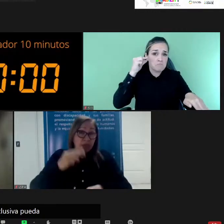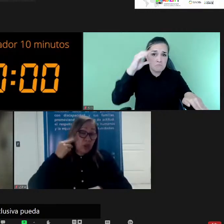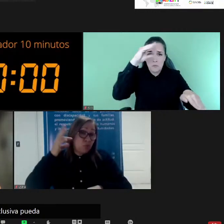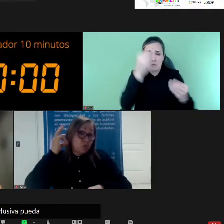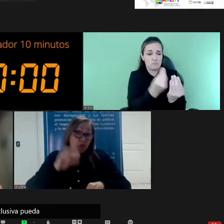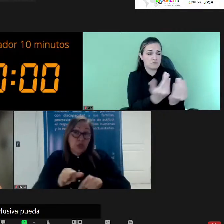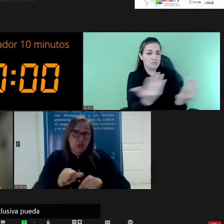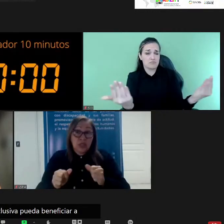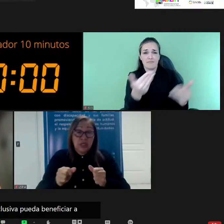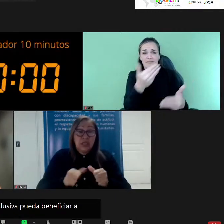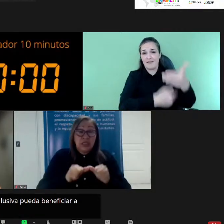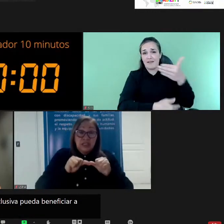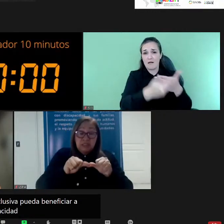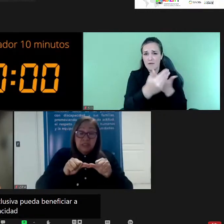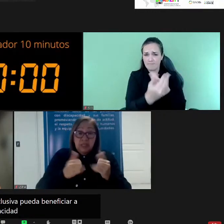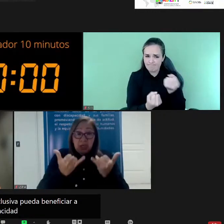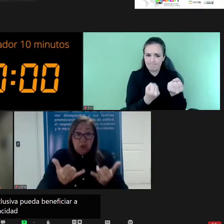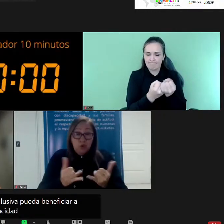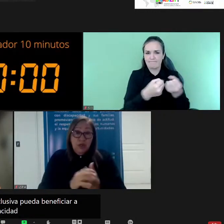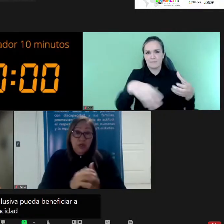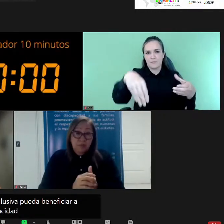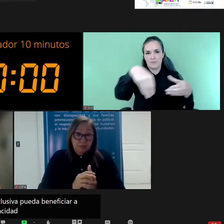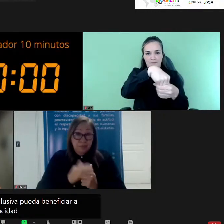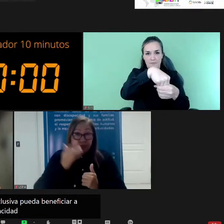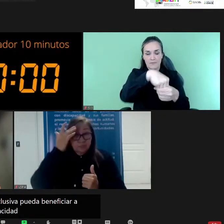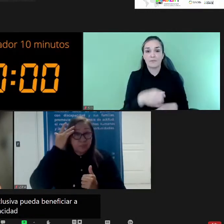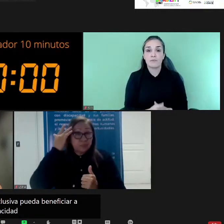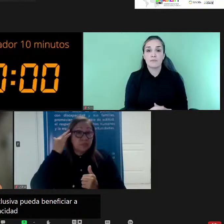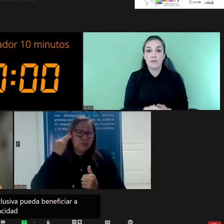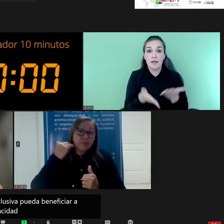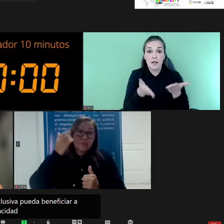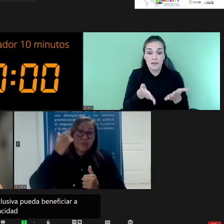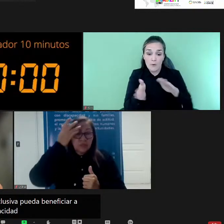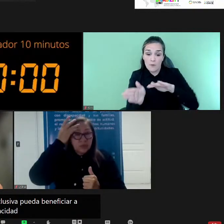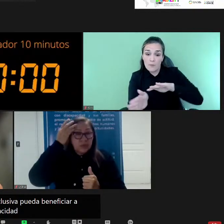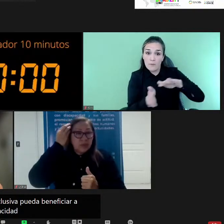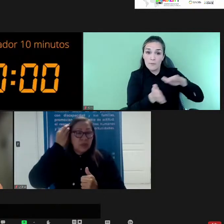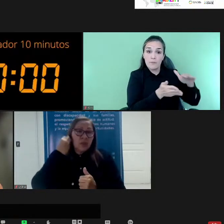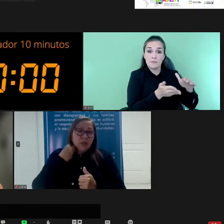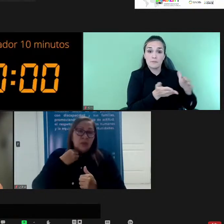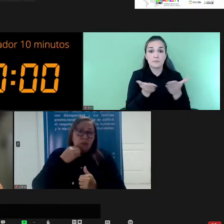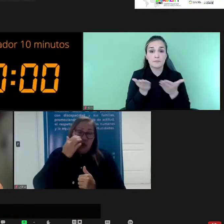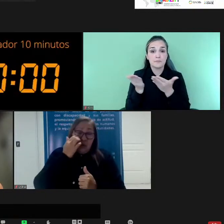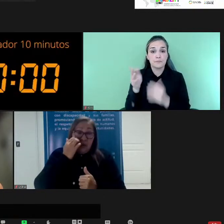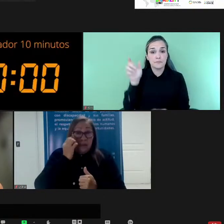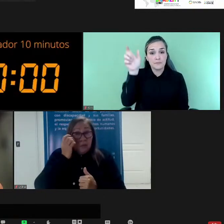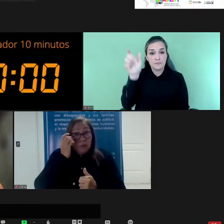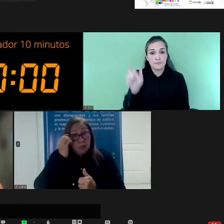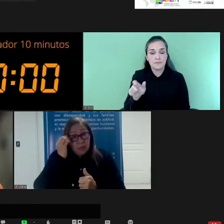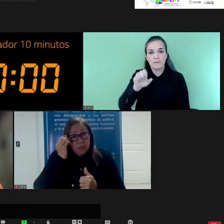and adolescents with disabilities next we have